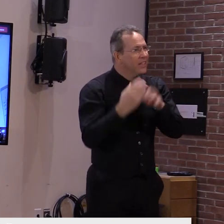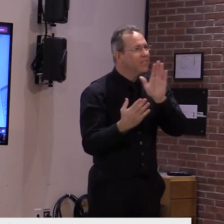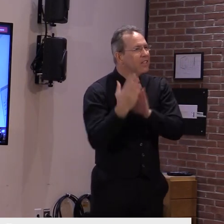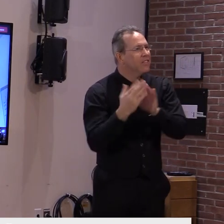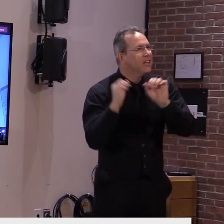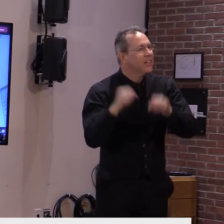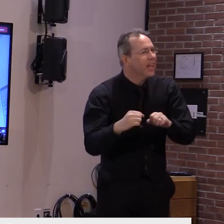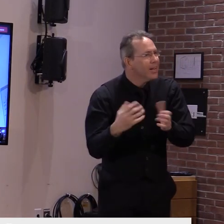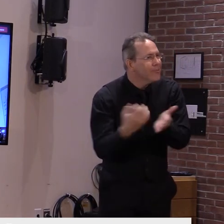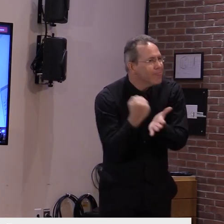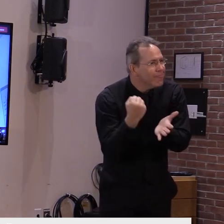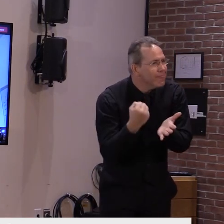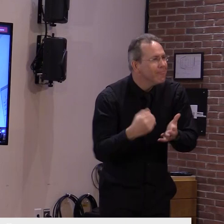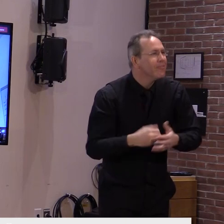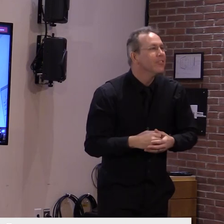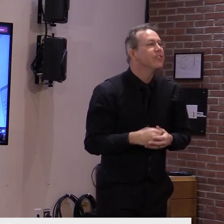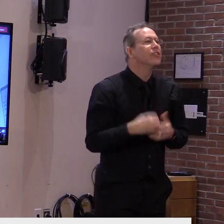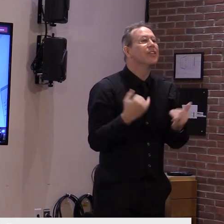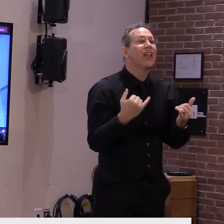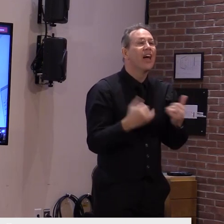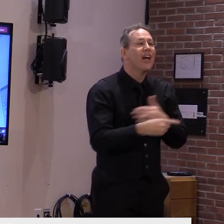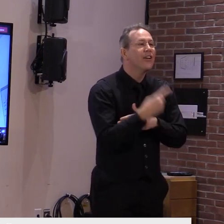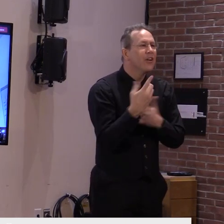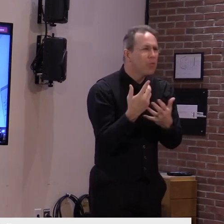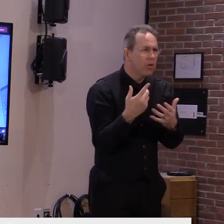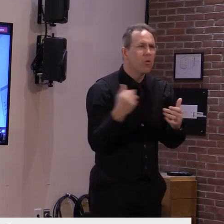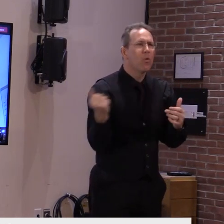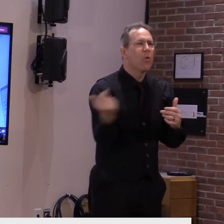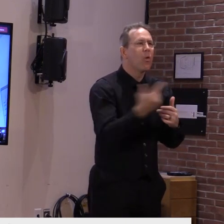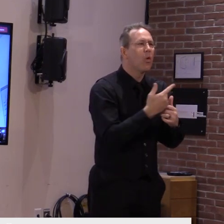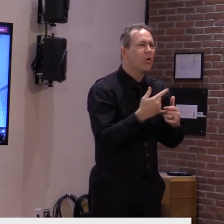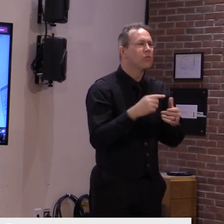students at Woodstock Elementary are receiving 4 days a week of in-person learning.